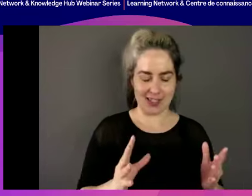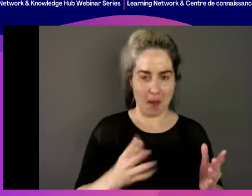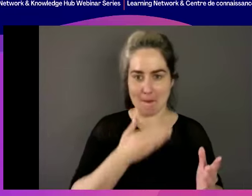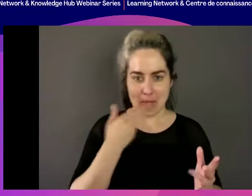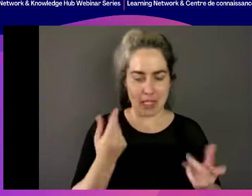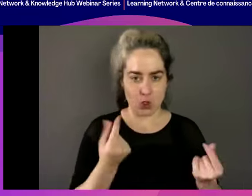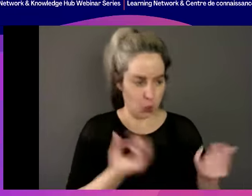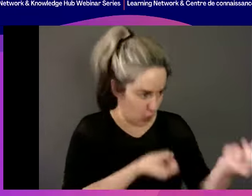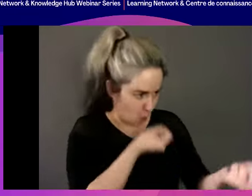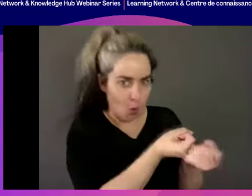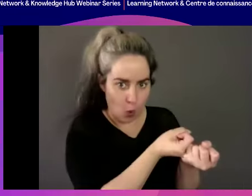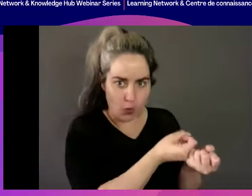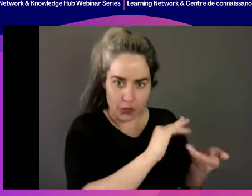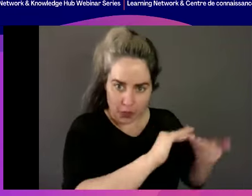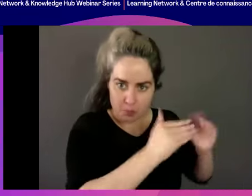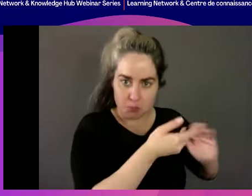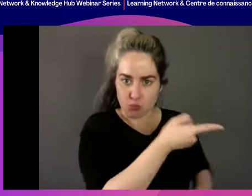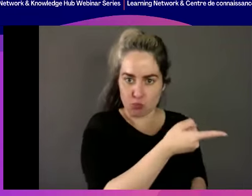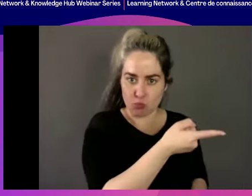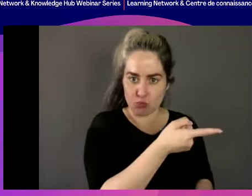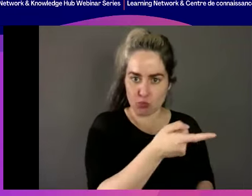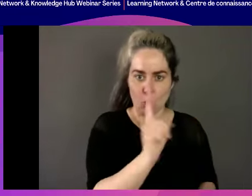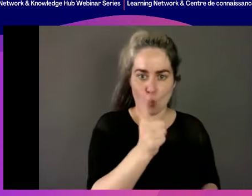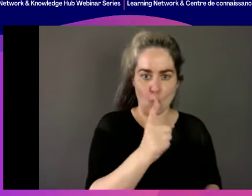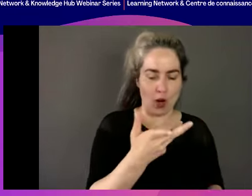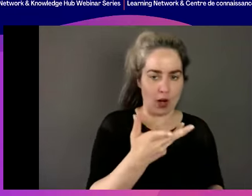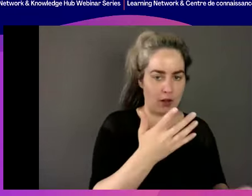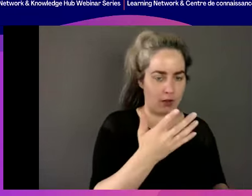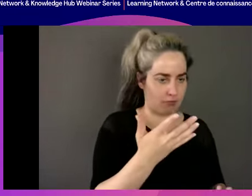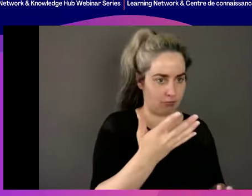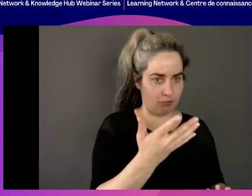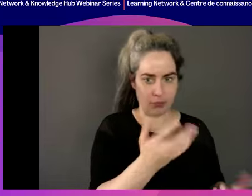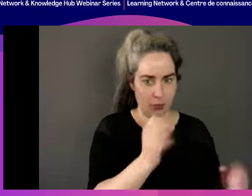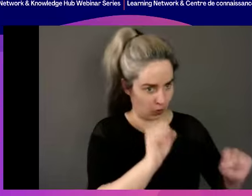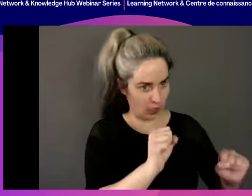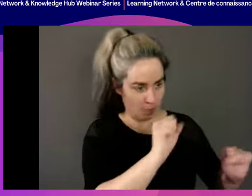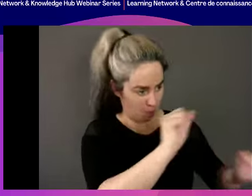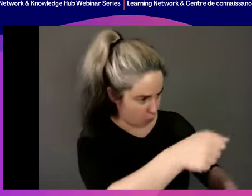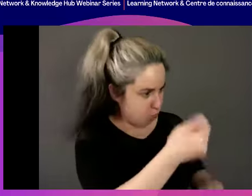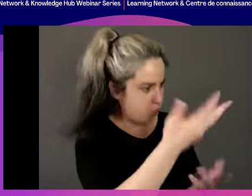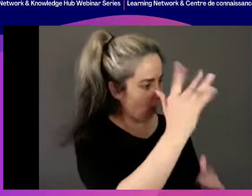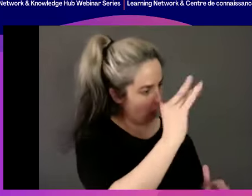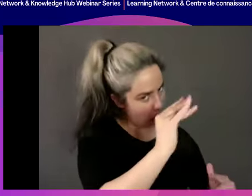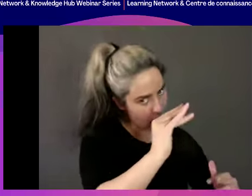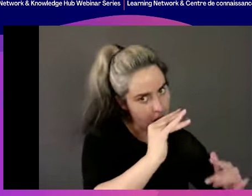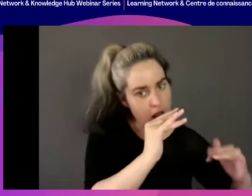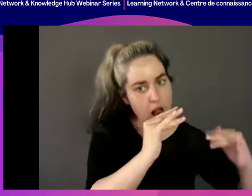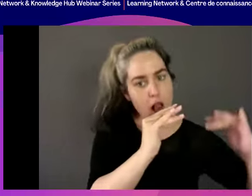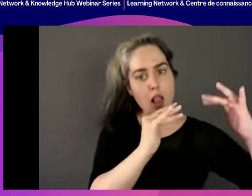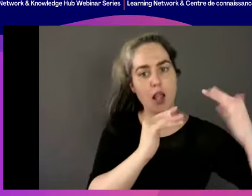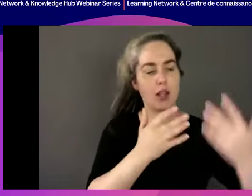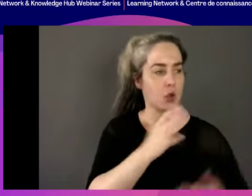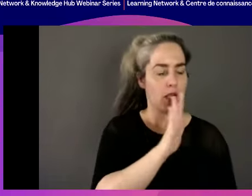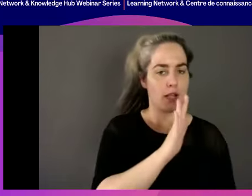those inequities, and communities, and then combined with that, in coping with that